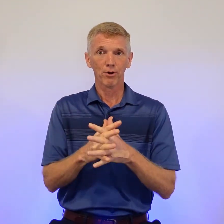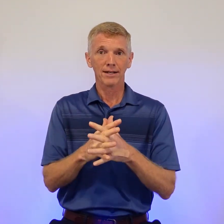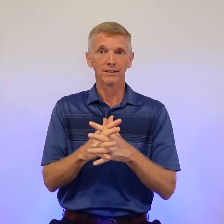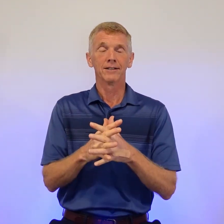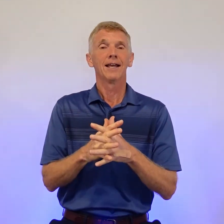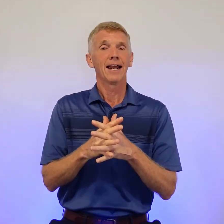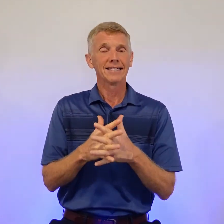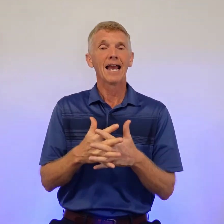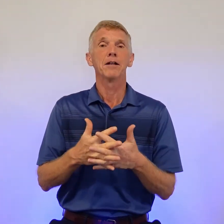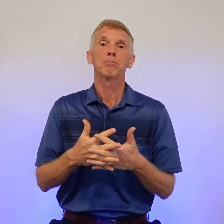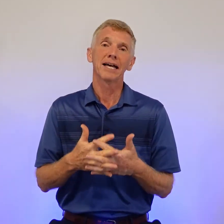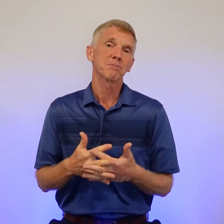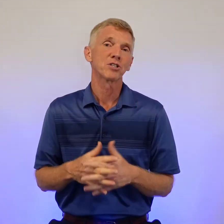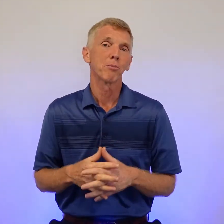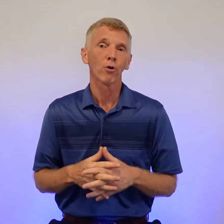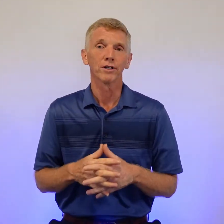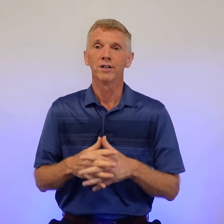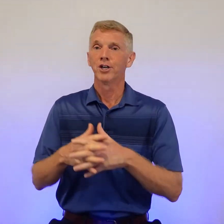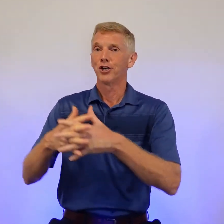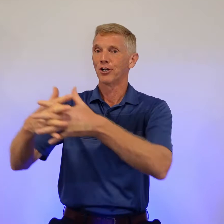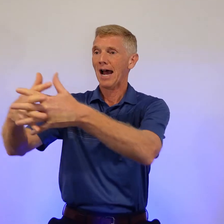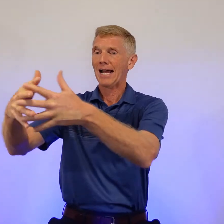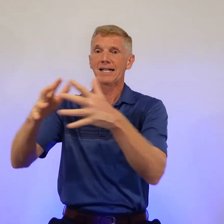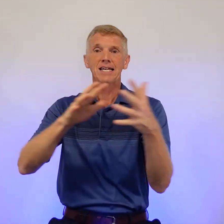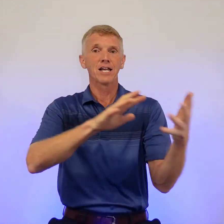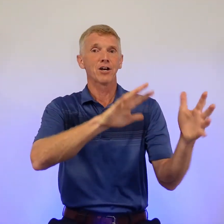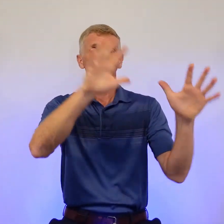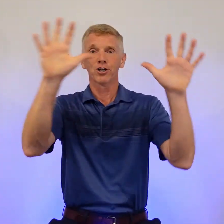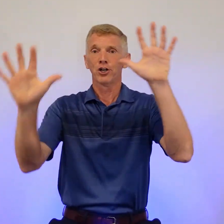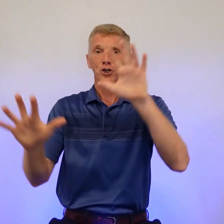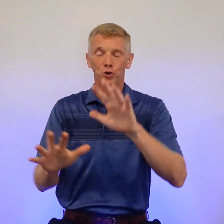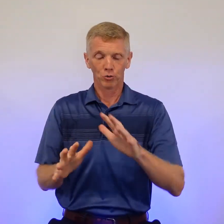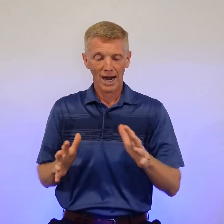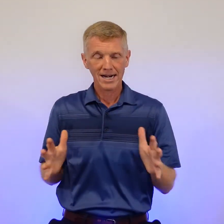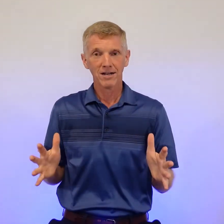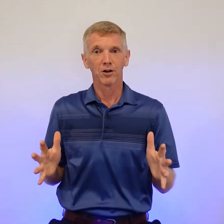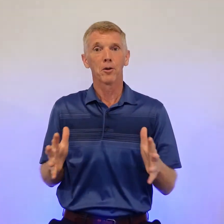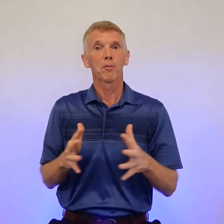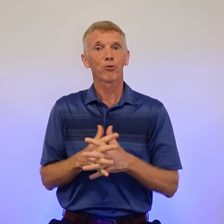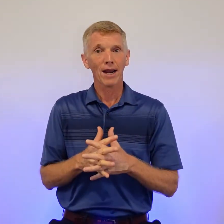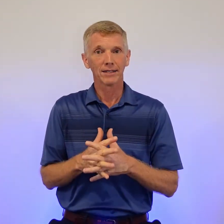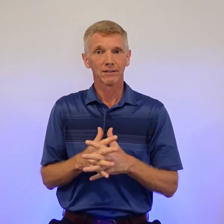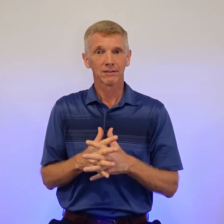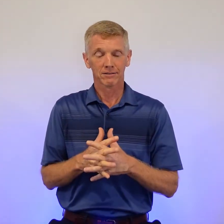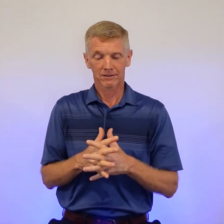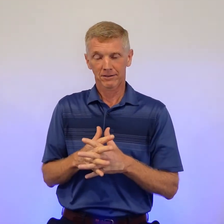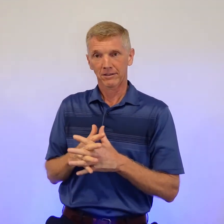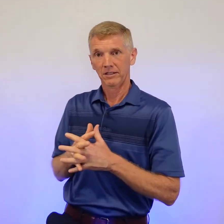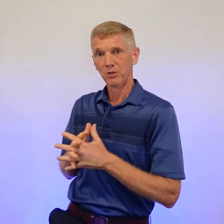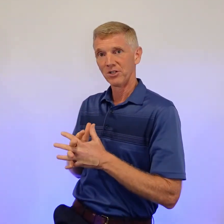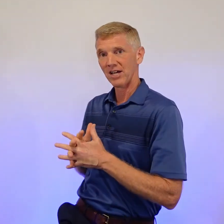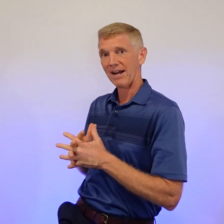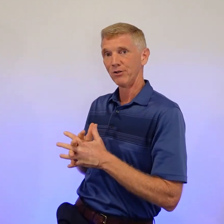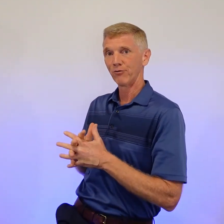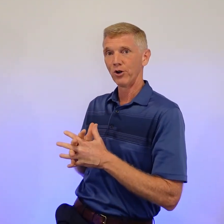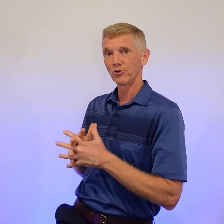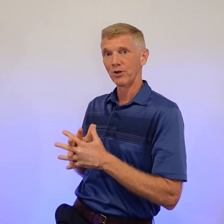pregnant. And again, placement's important. You're not out here, you're right here, pregnant. Let me do a side view for you so you can